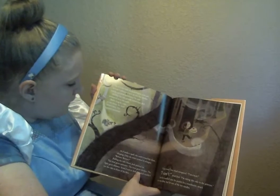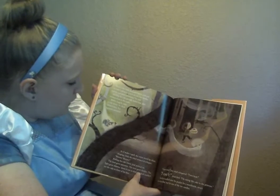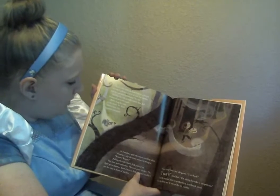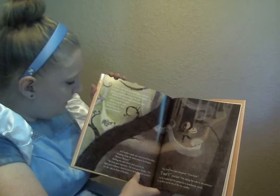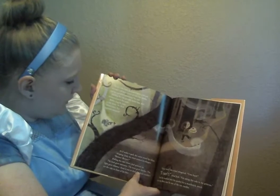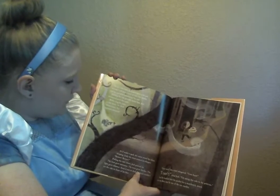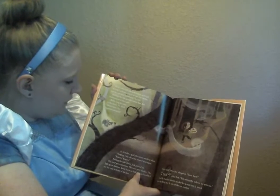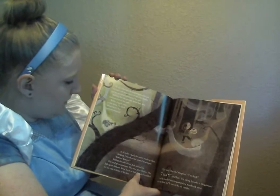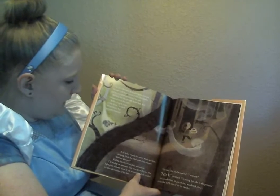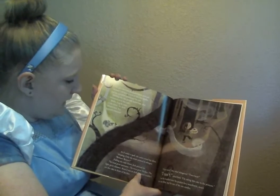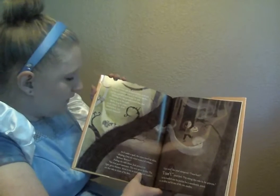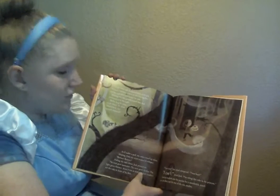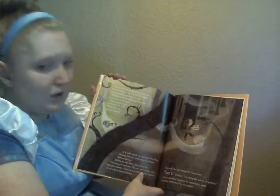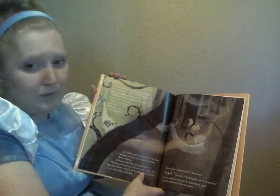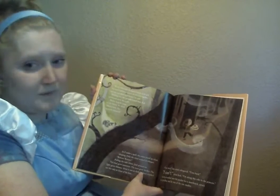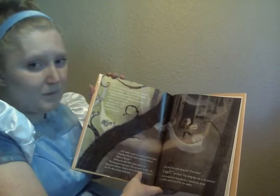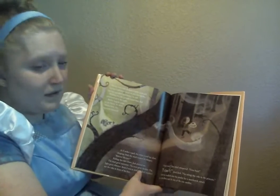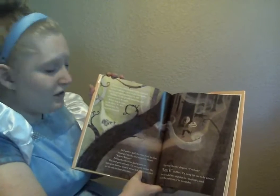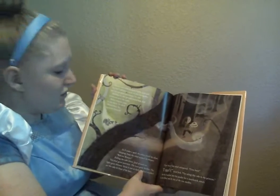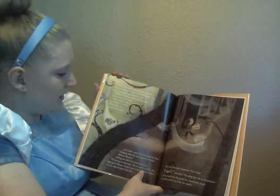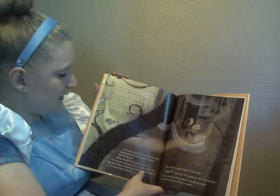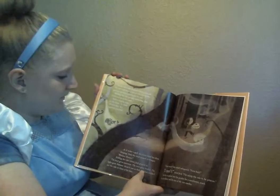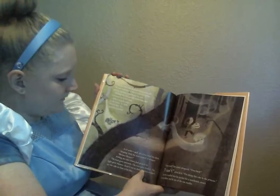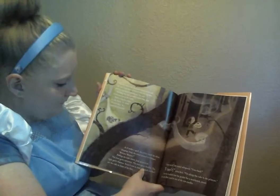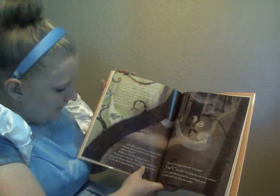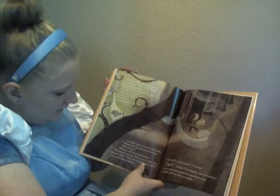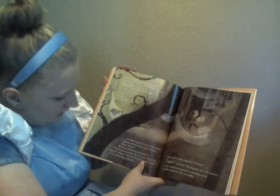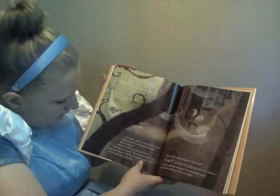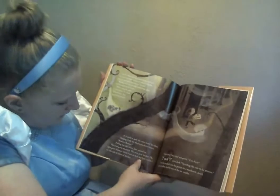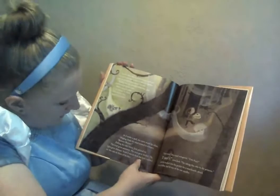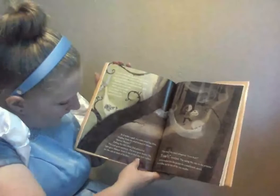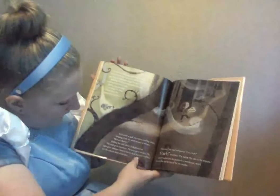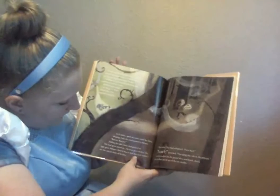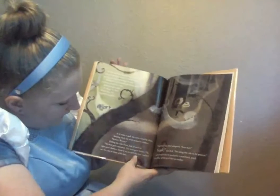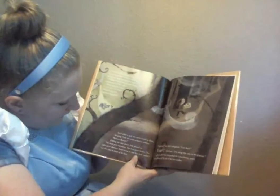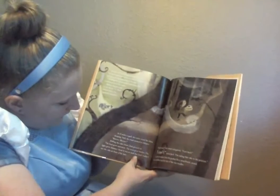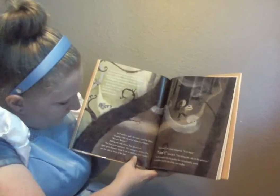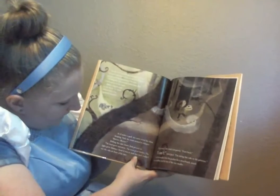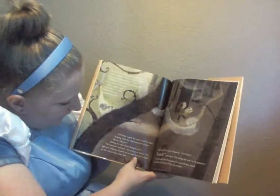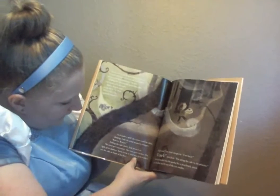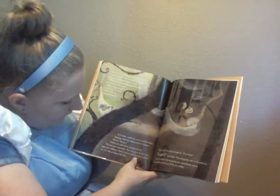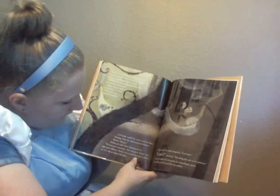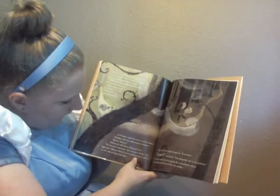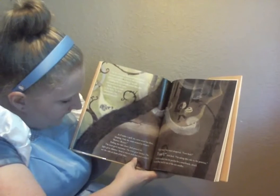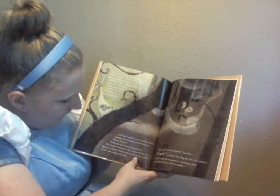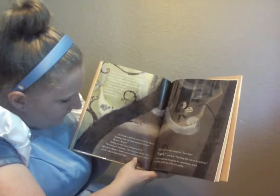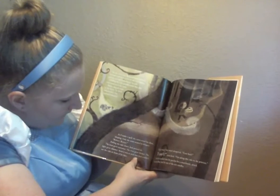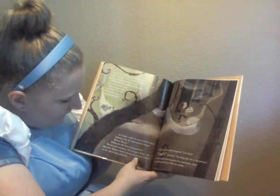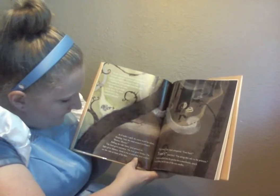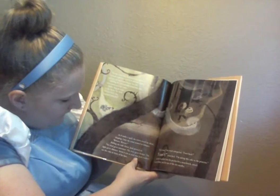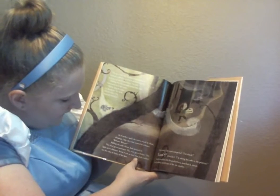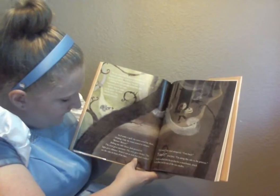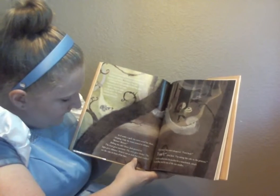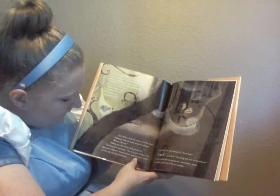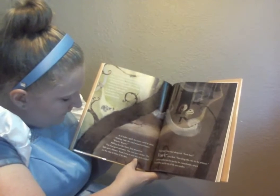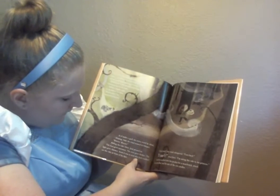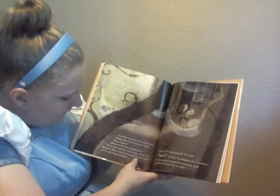No birds chirped here, no squirrels chittered. As if under a spell, the entire wood lay silent,